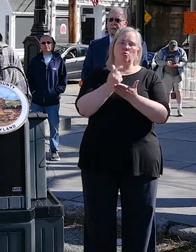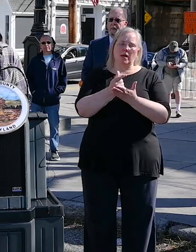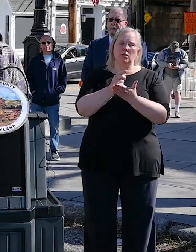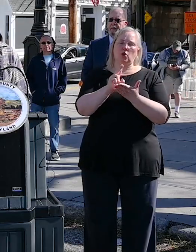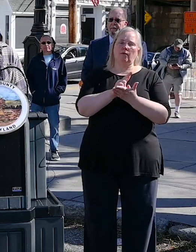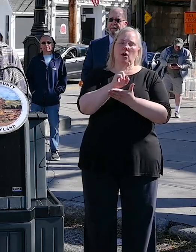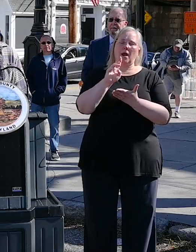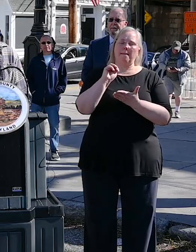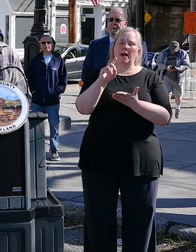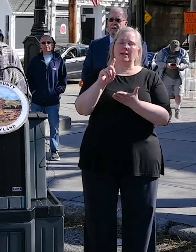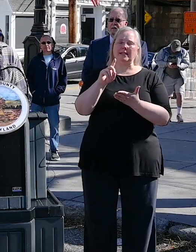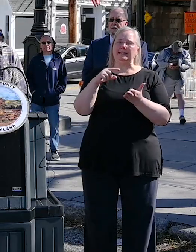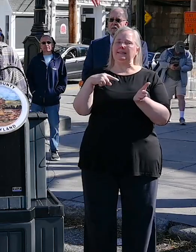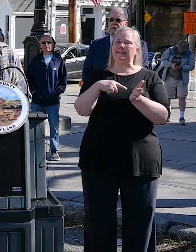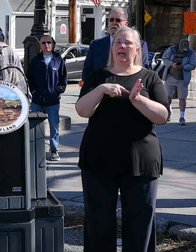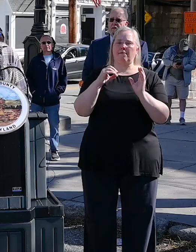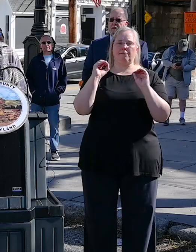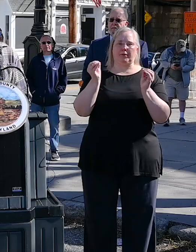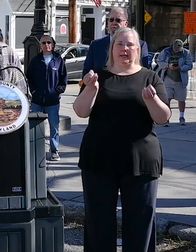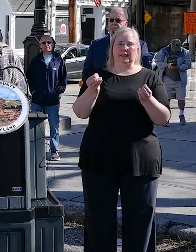debt-free. That